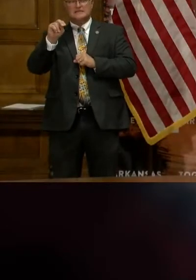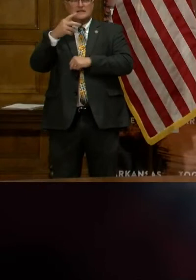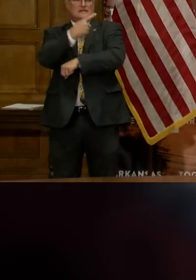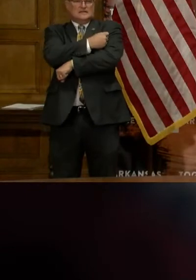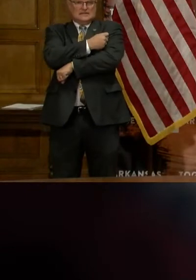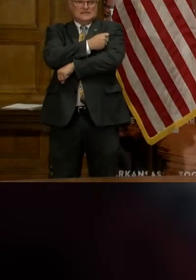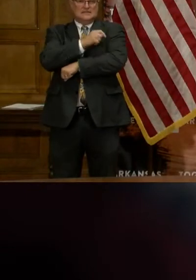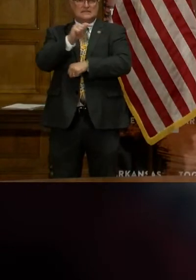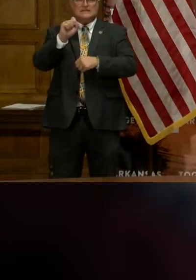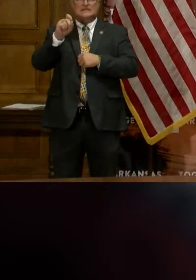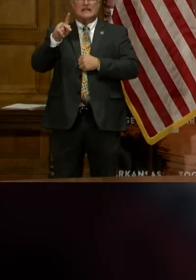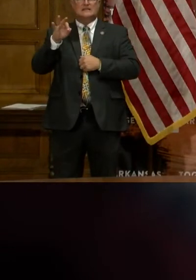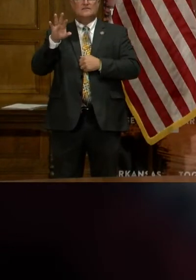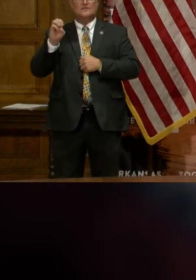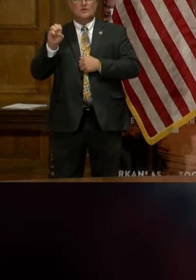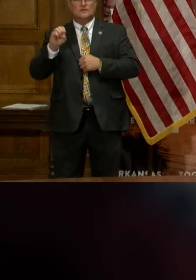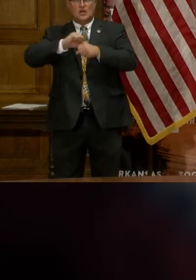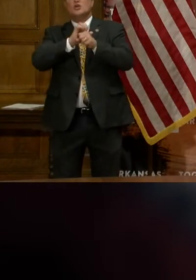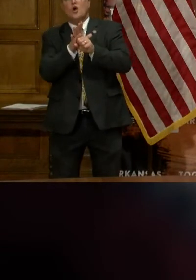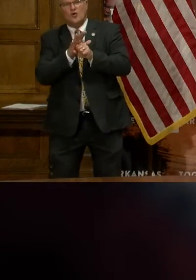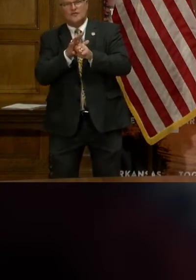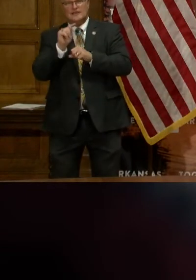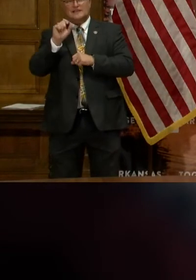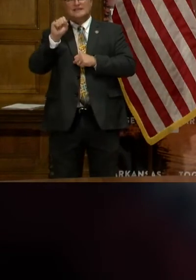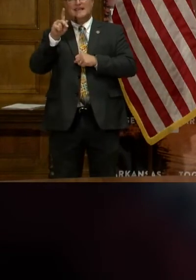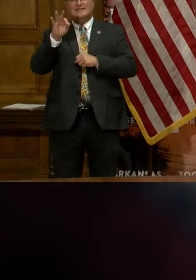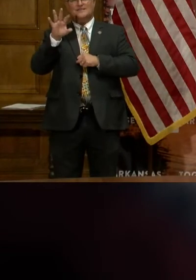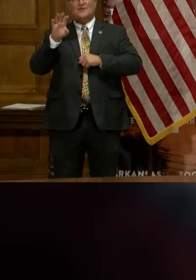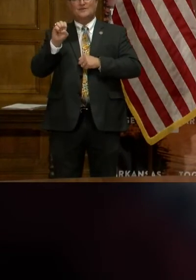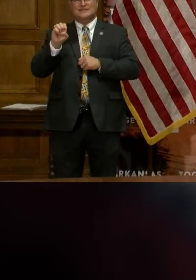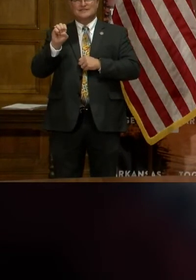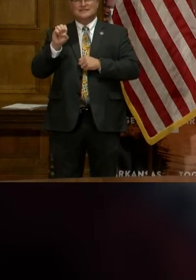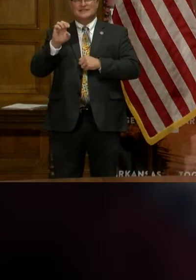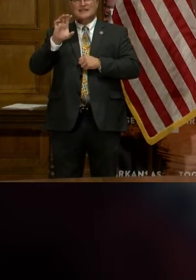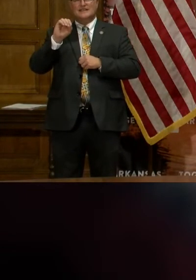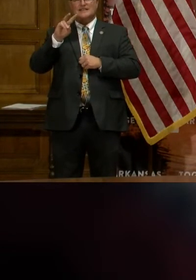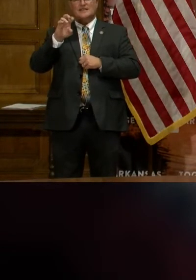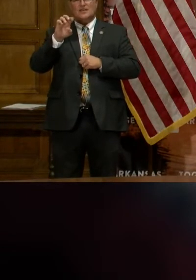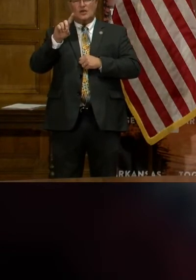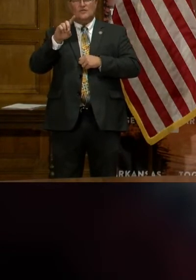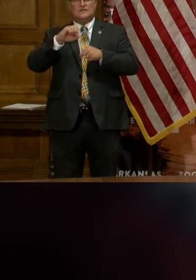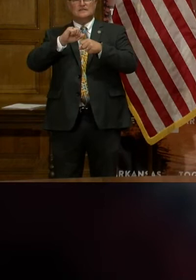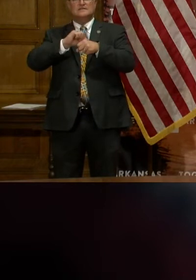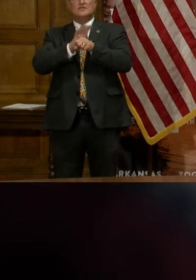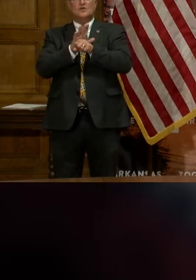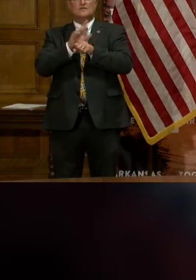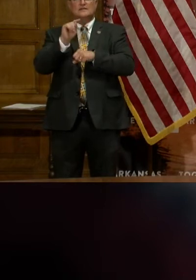task force? COVID task force, excuse me, his COVID task